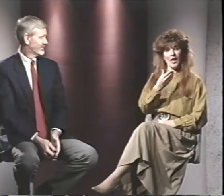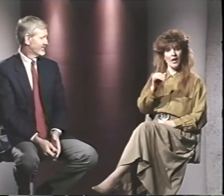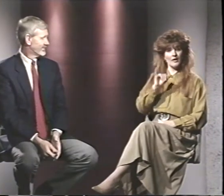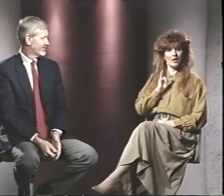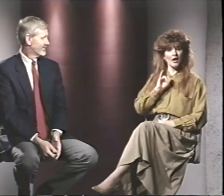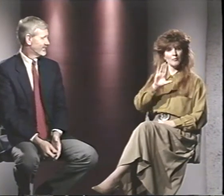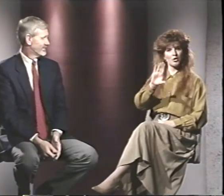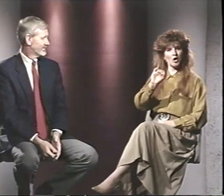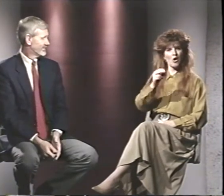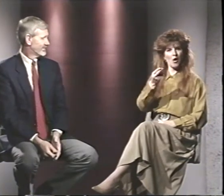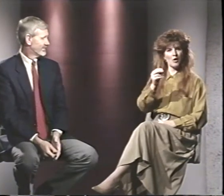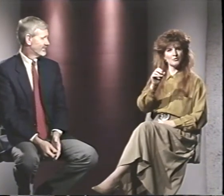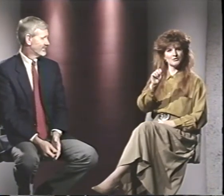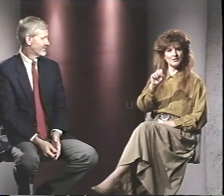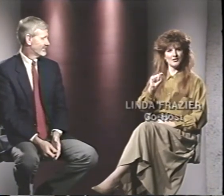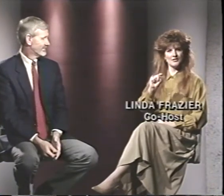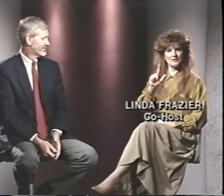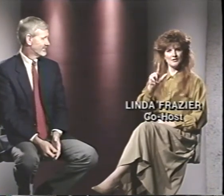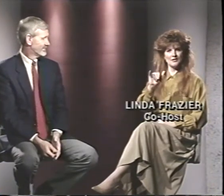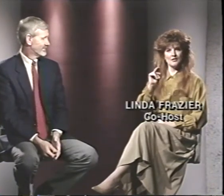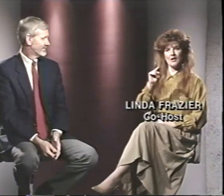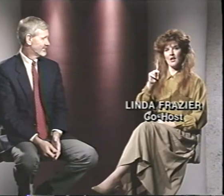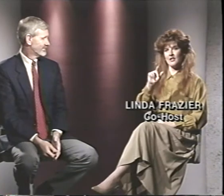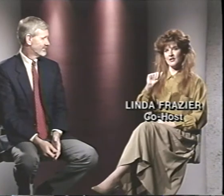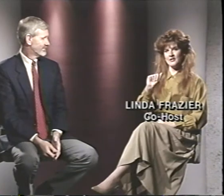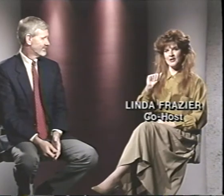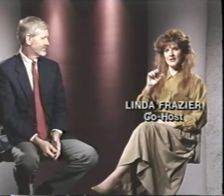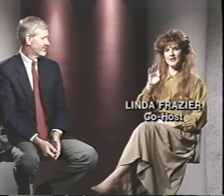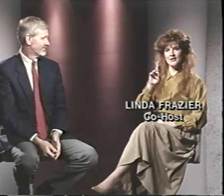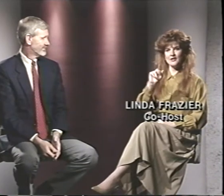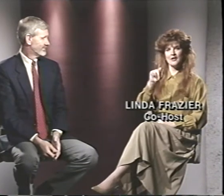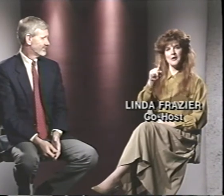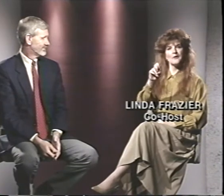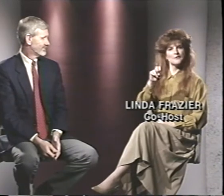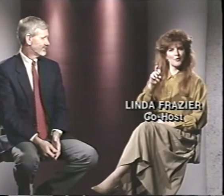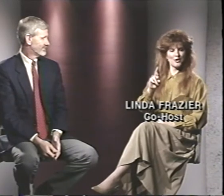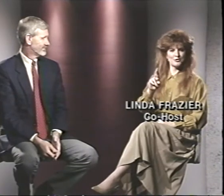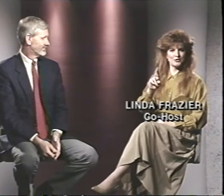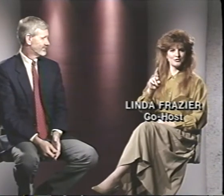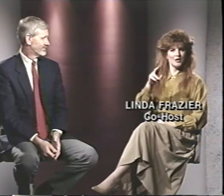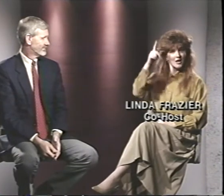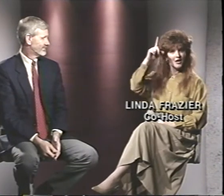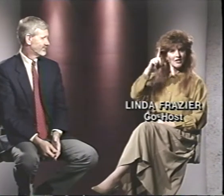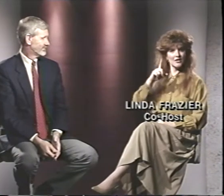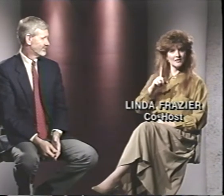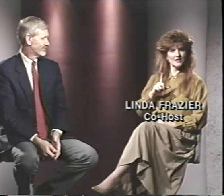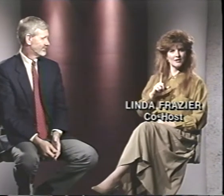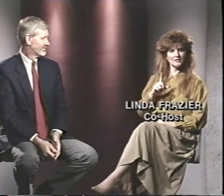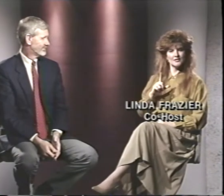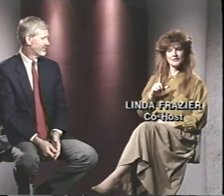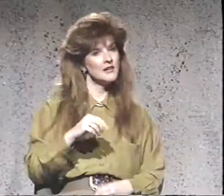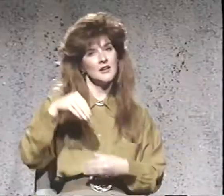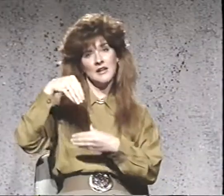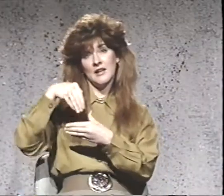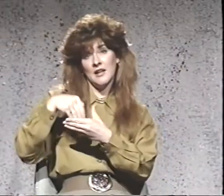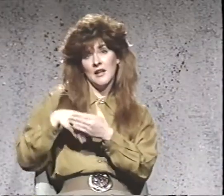And I'm your co-host, Linda Frazier. Linda. In